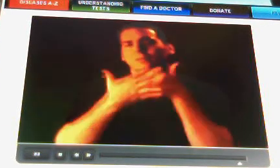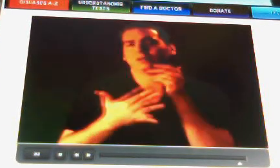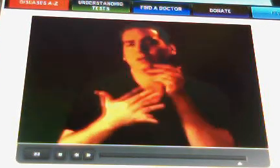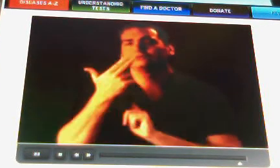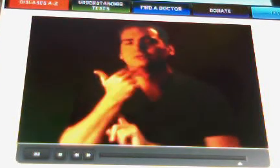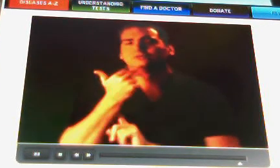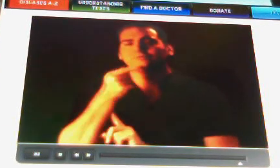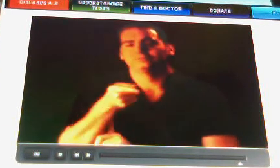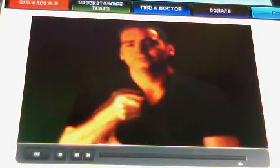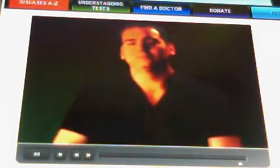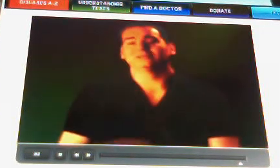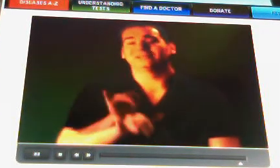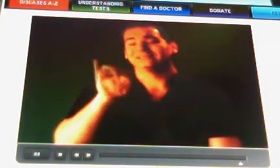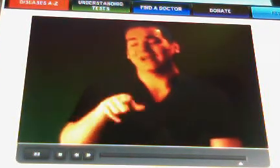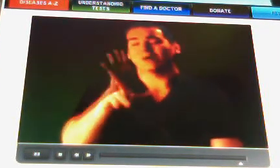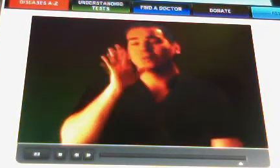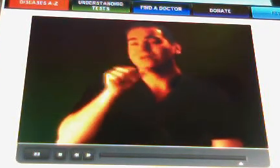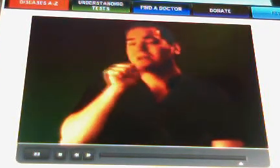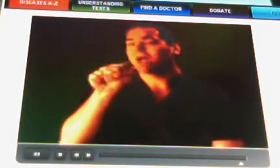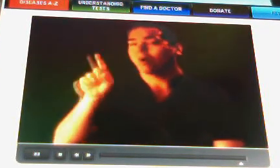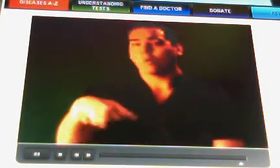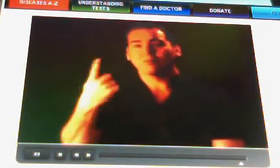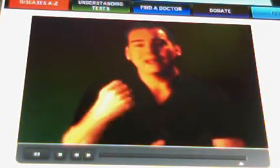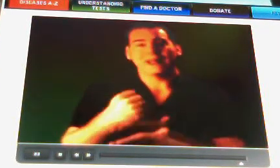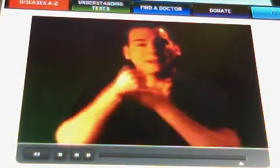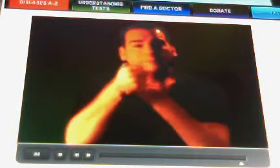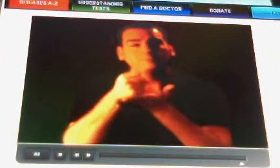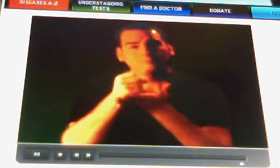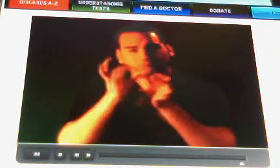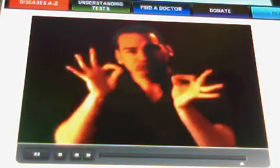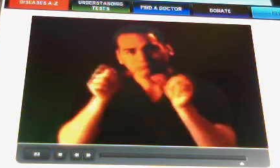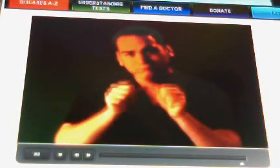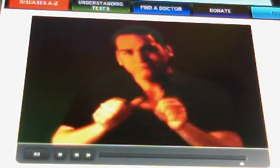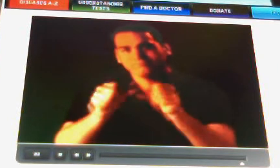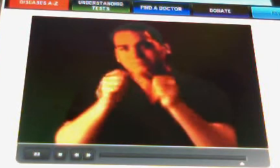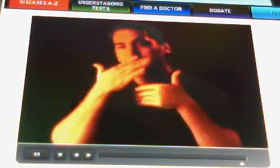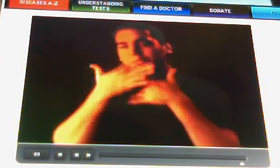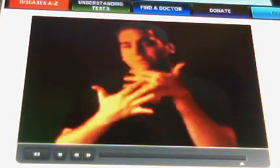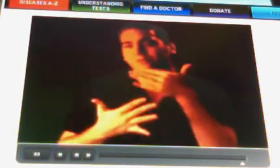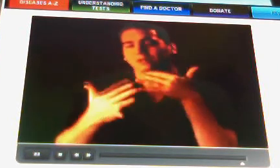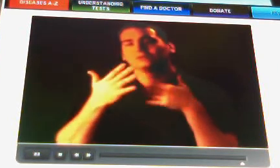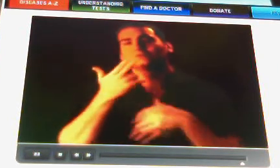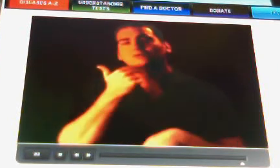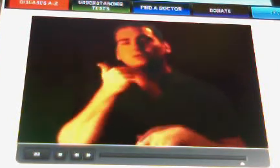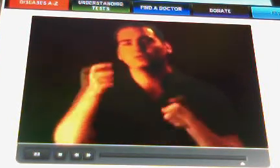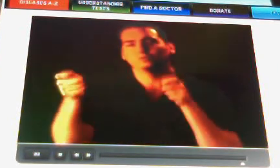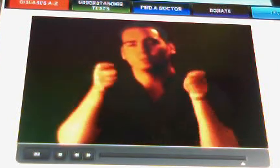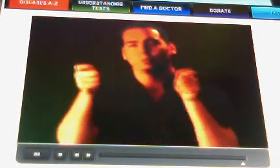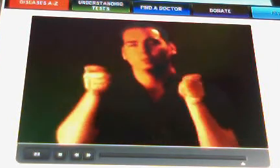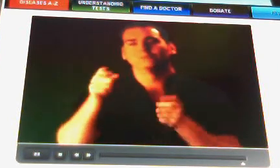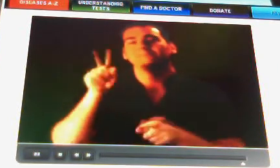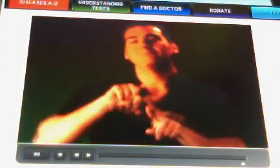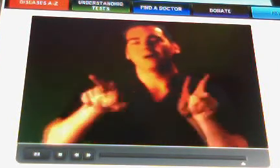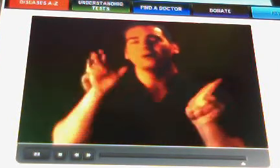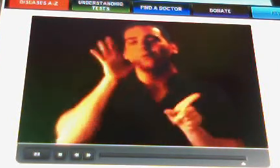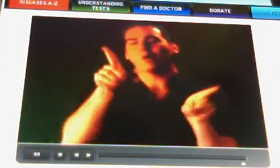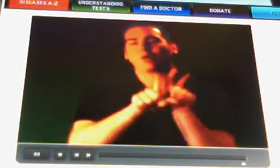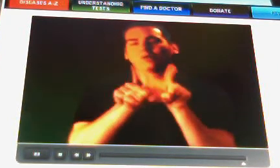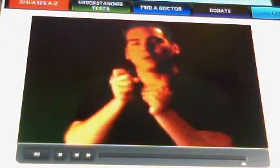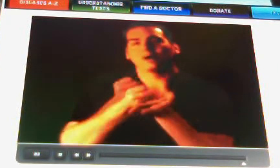It's important that you work with your doctor and explain and learn how to follow the directions.